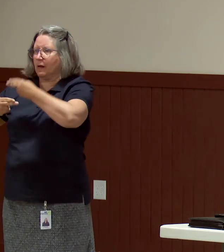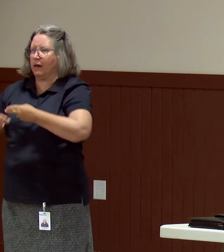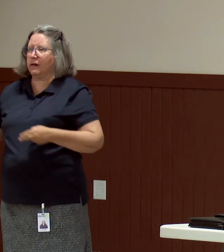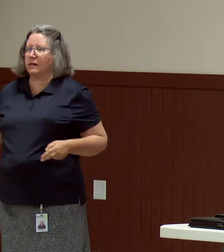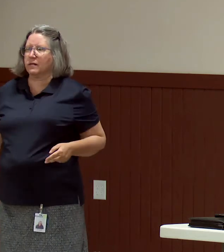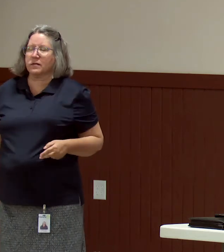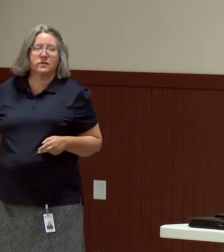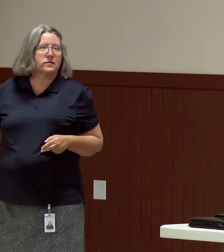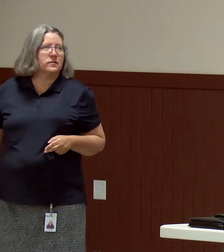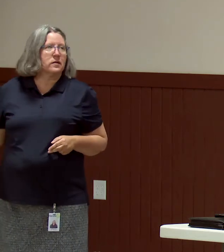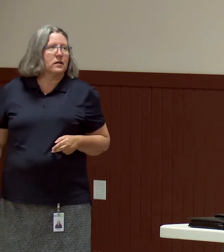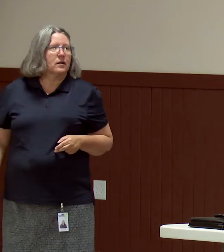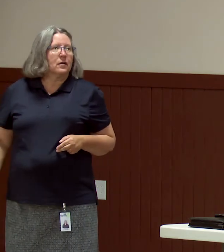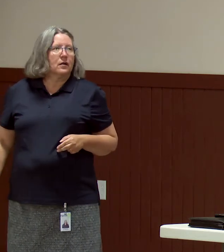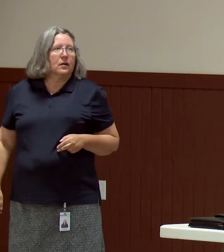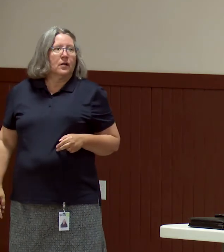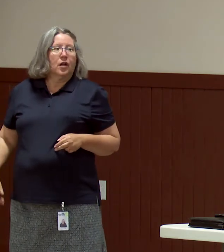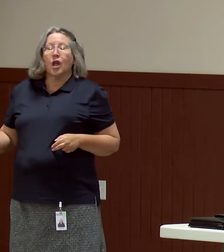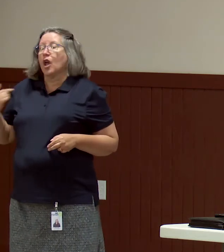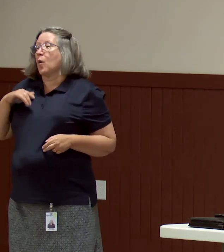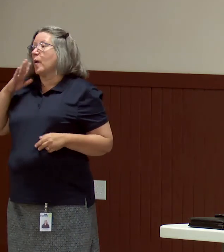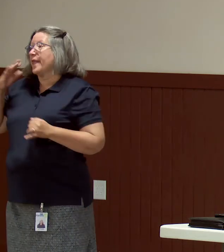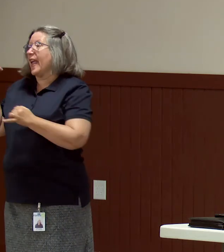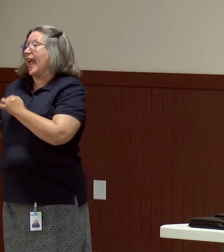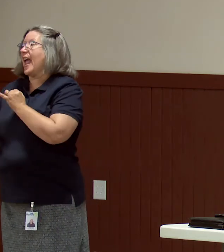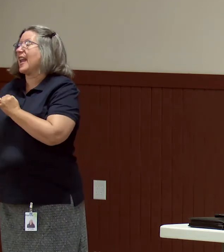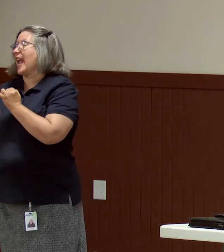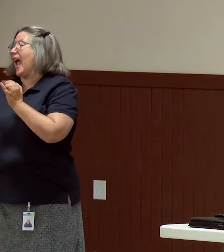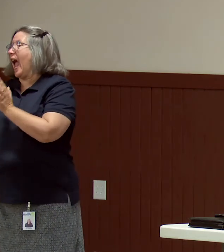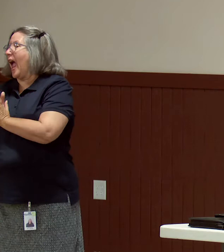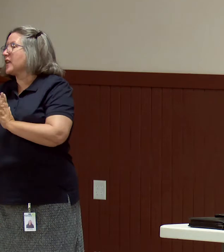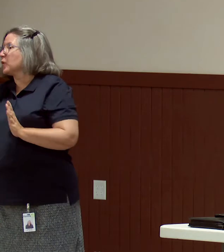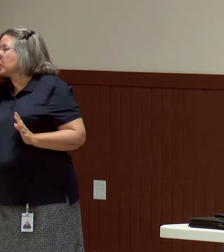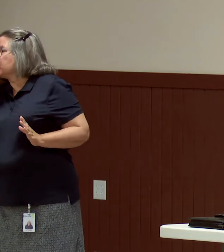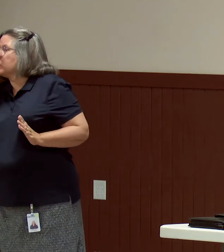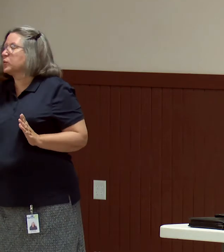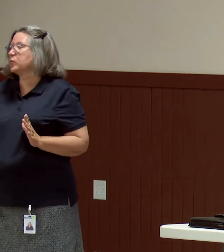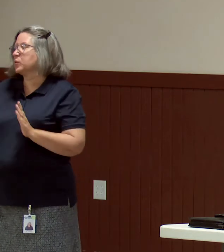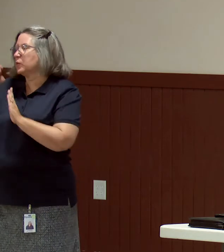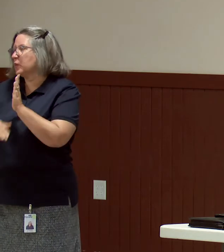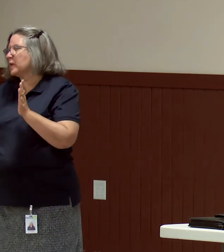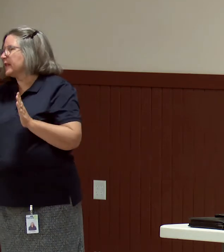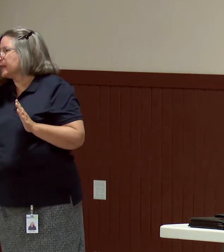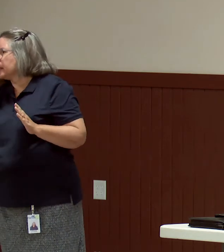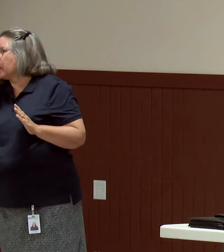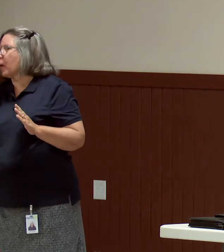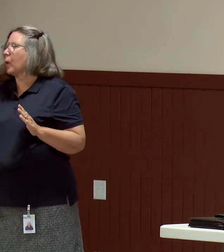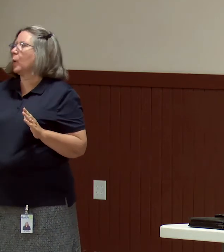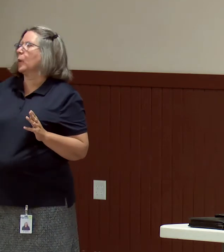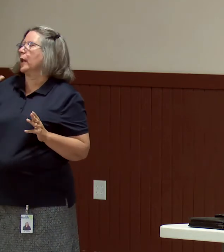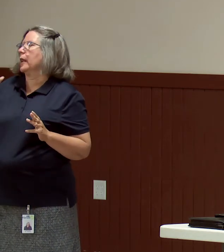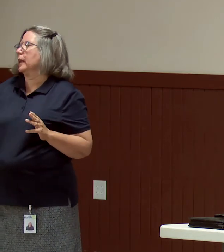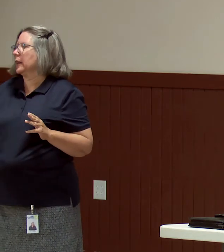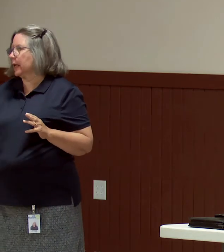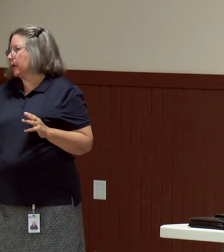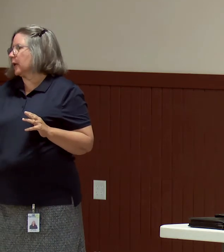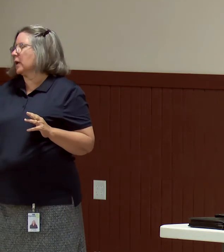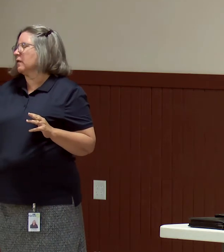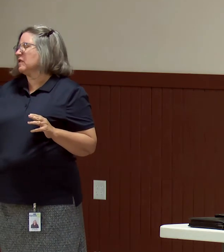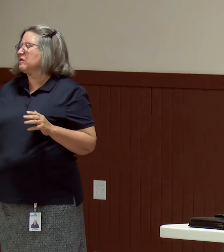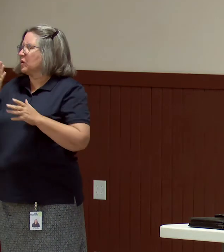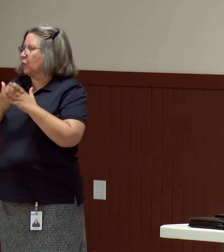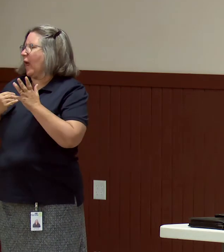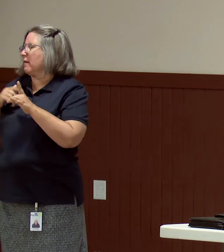It does ask for some demographic information at the end. We're interested about how the results break down by zip code in Linn County, by some other